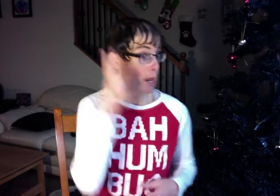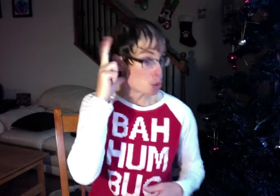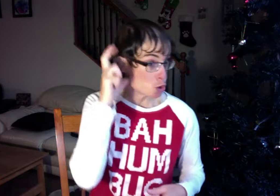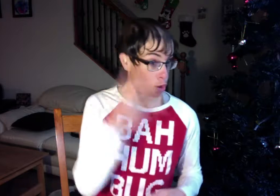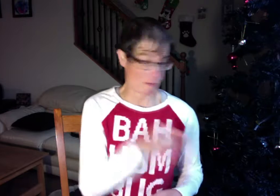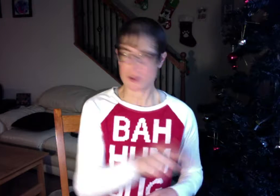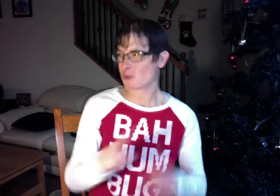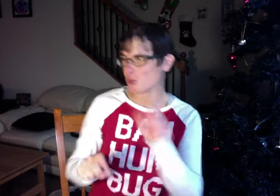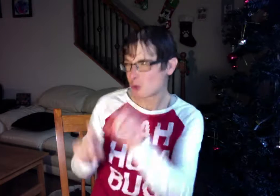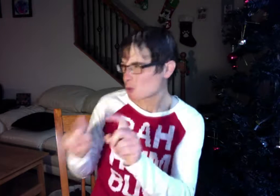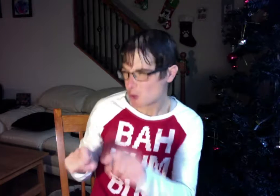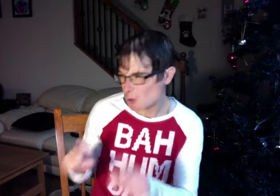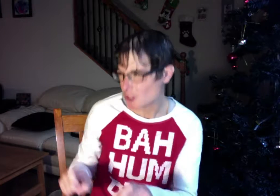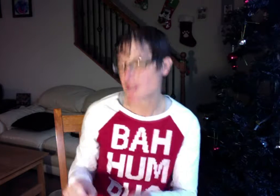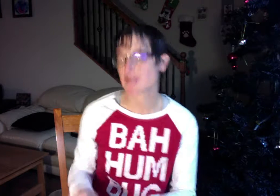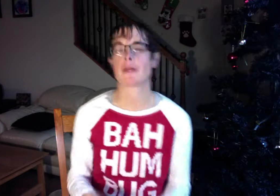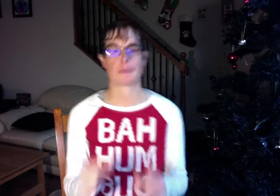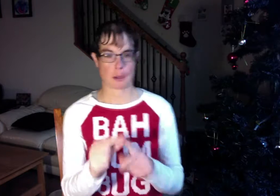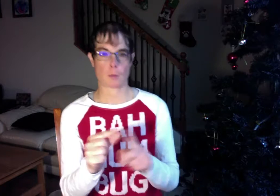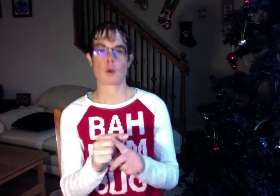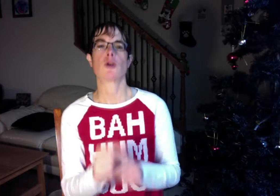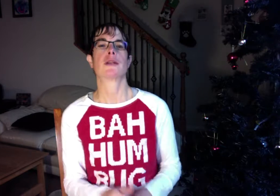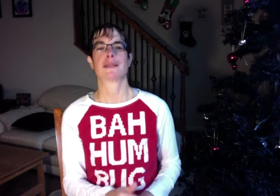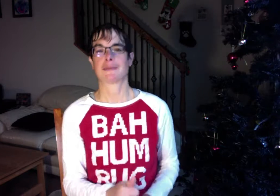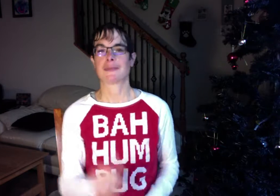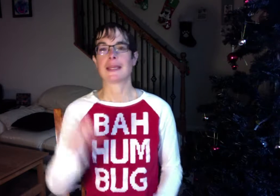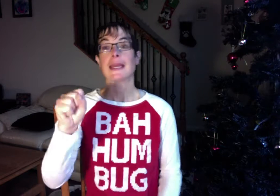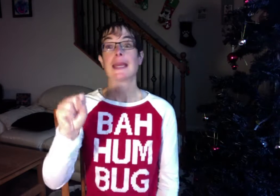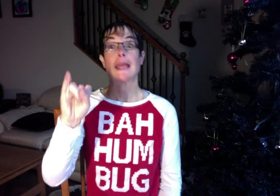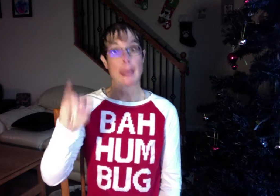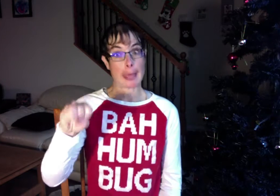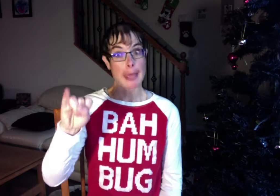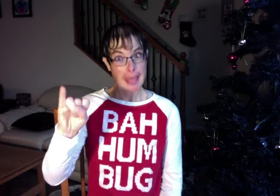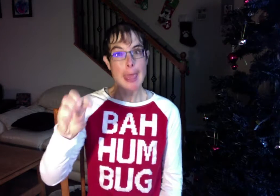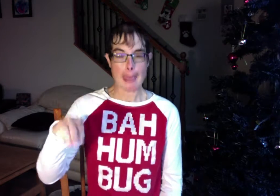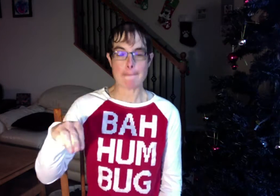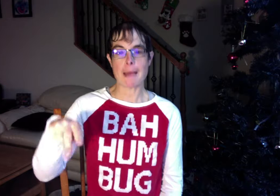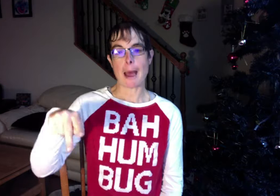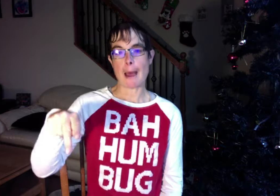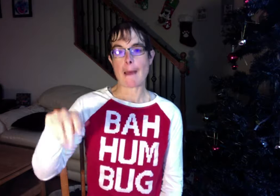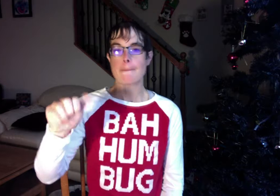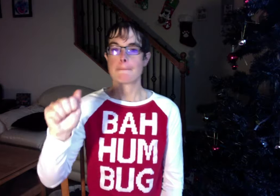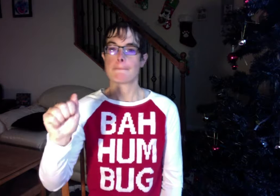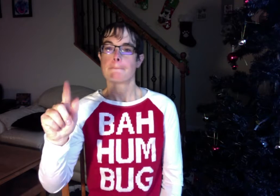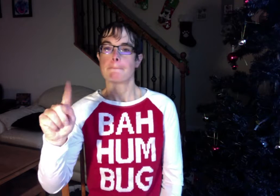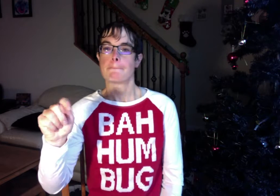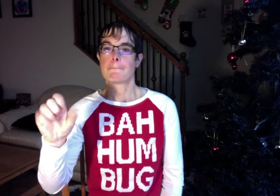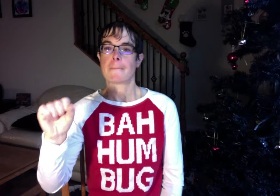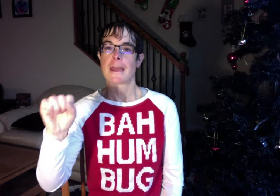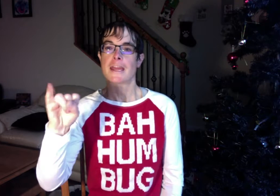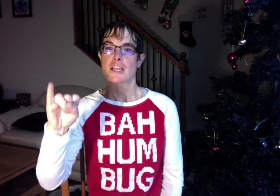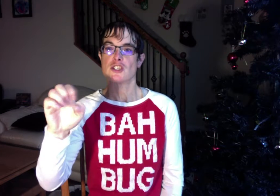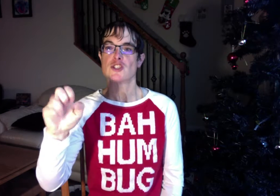one. Yes. Evil. What if I always want to keep things to myself? There's one I'm looking for